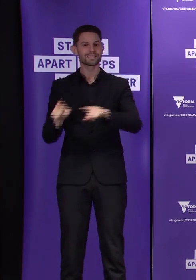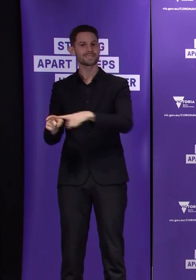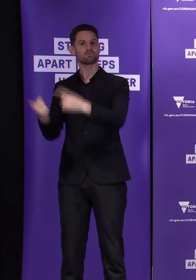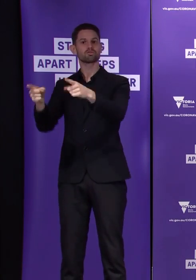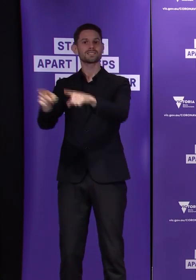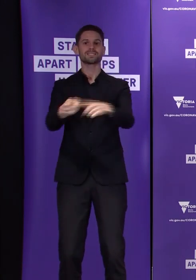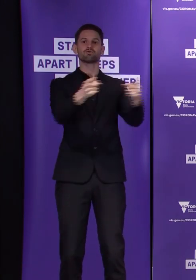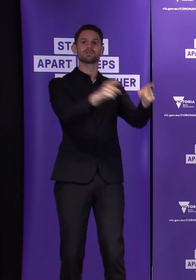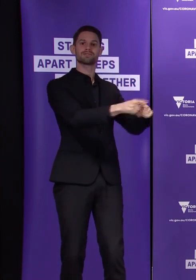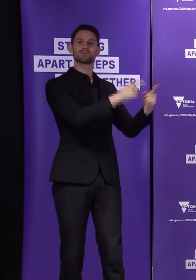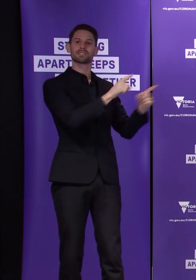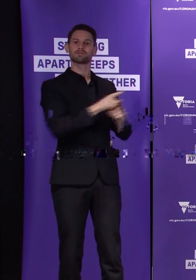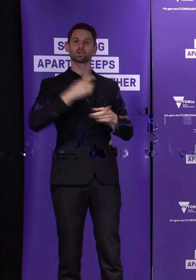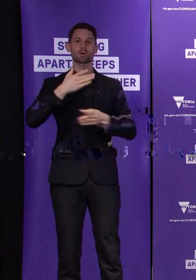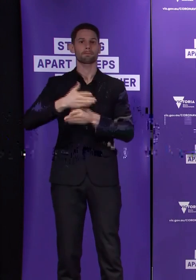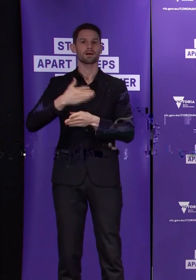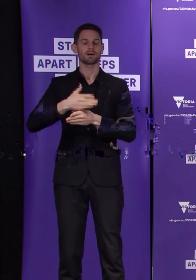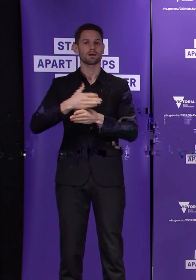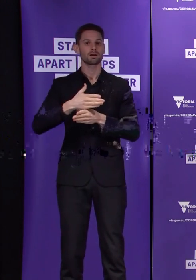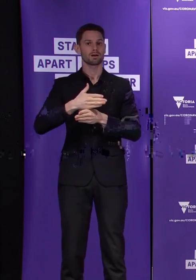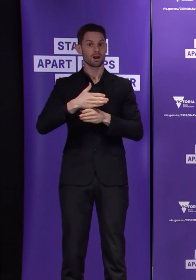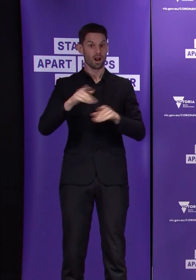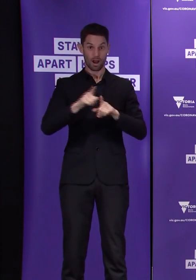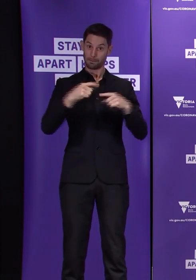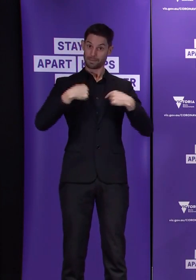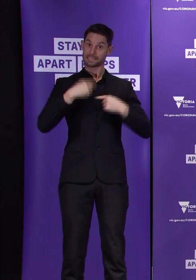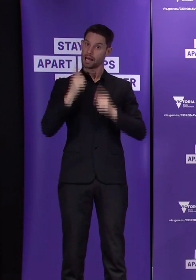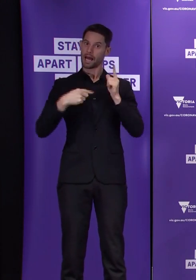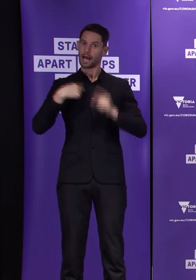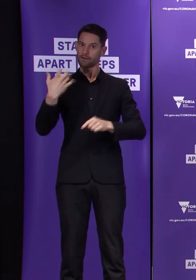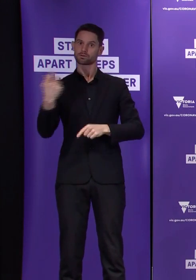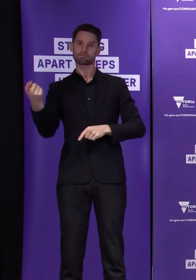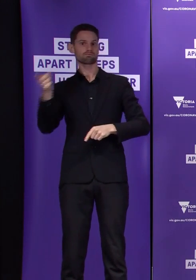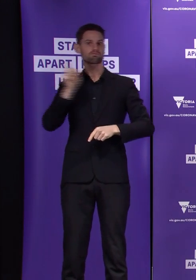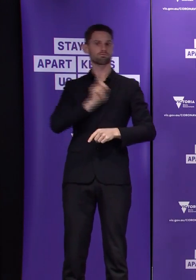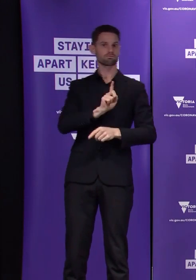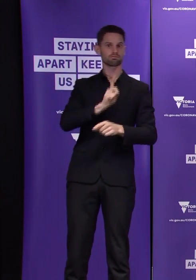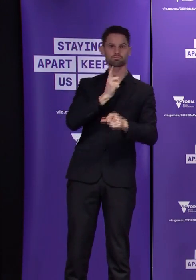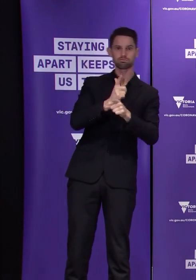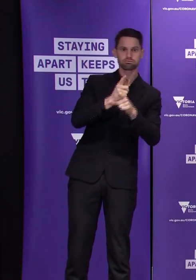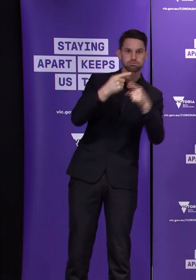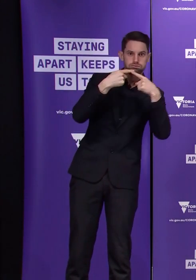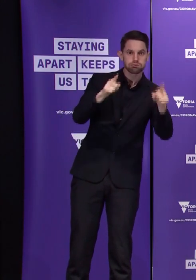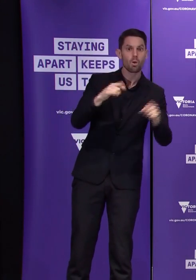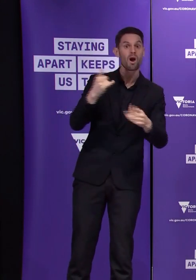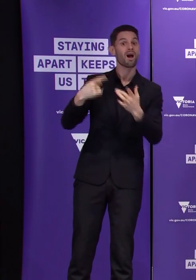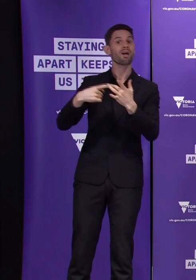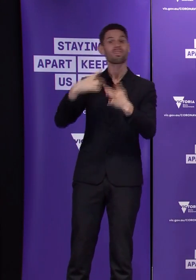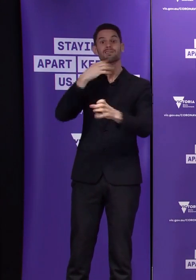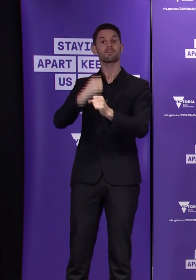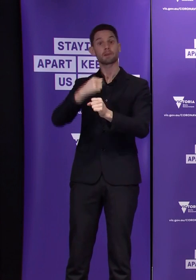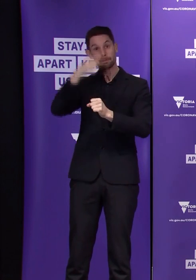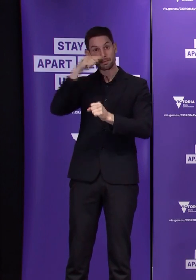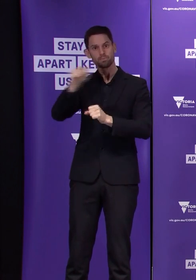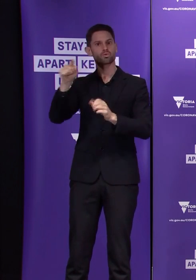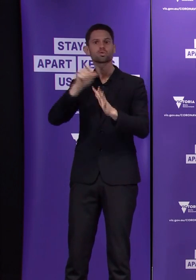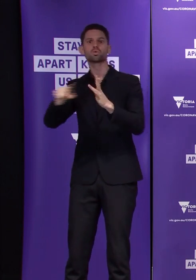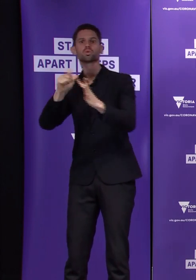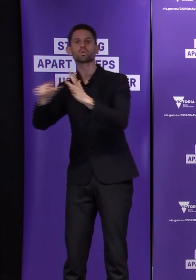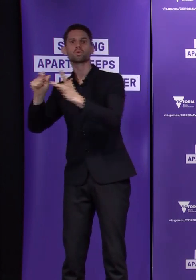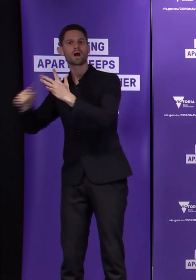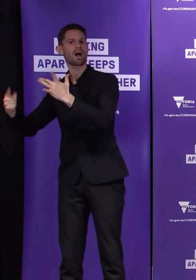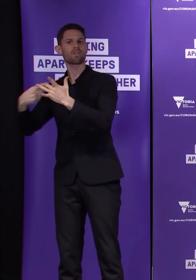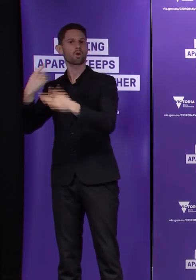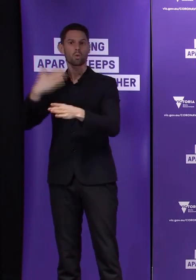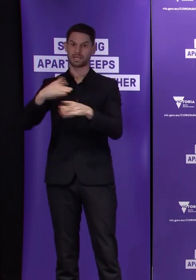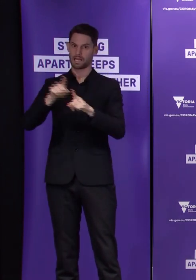that ministers play, and sometimes it's standing at a podium like this, and other times it's doing lots of other work. So,